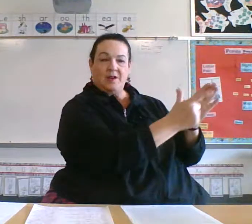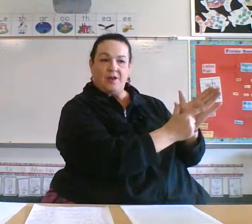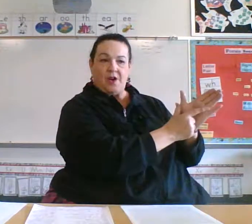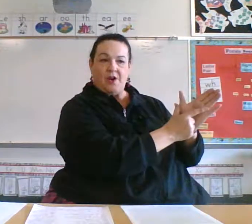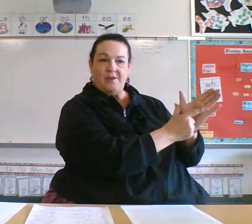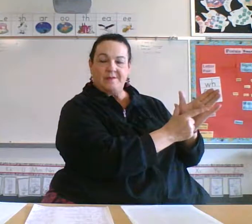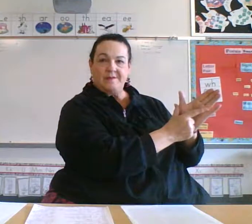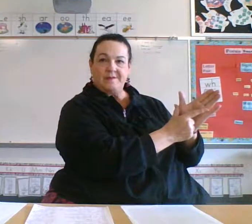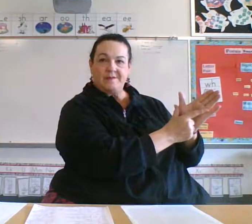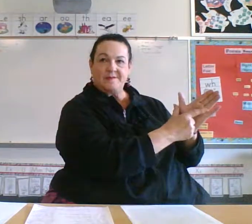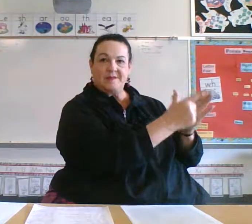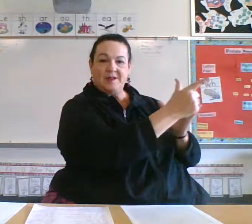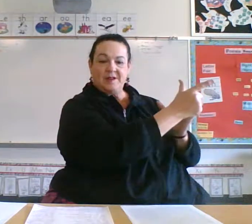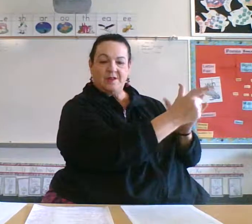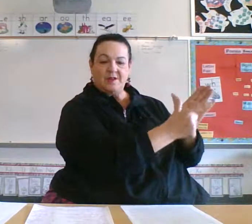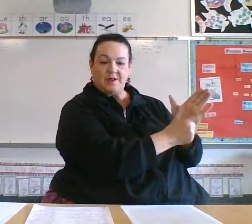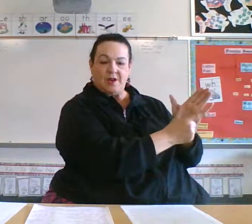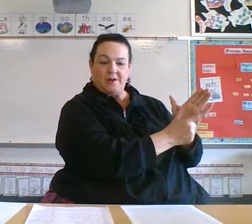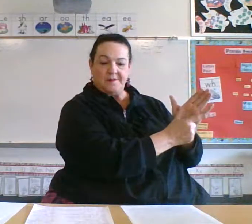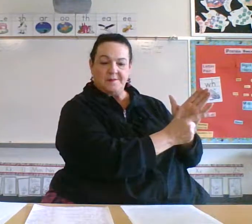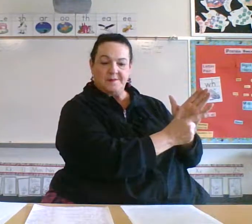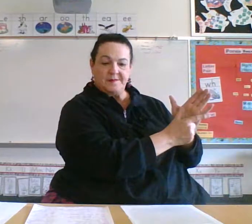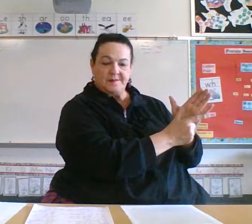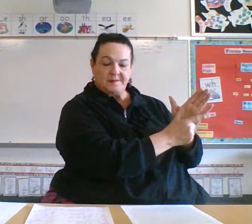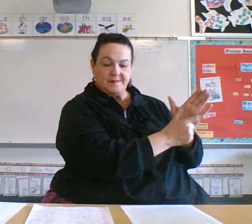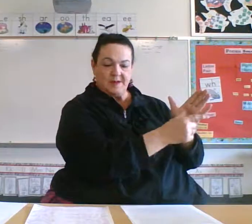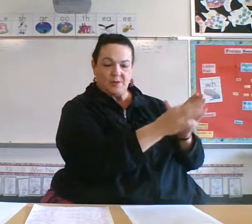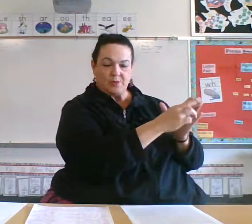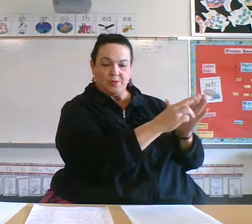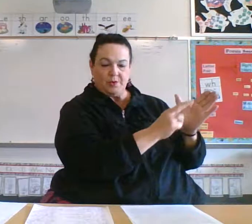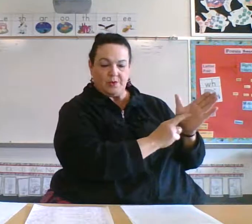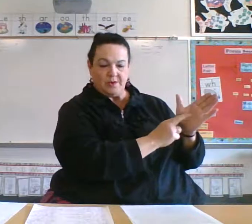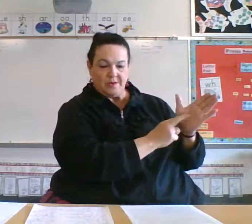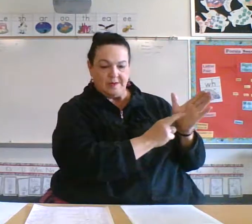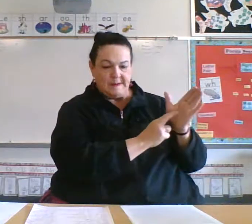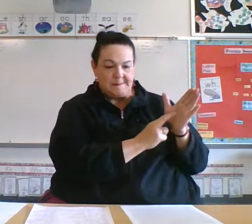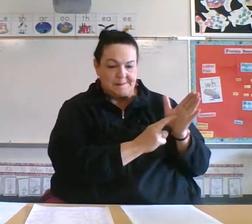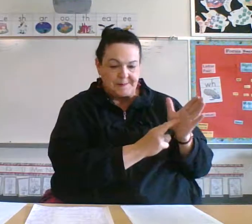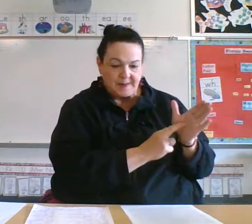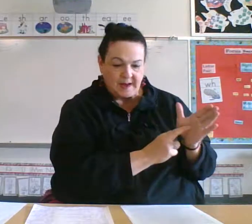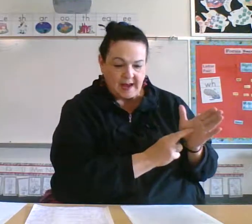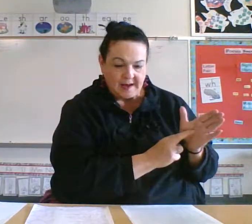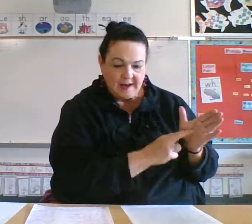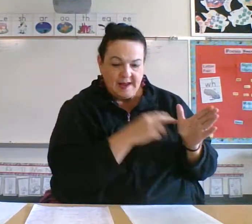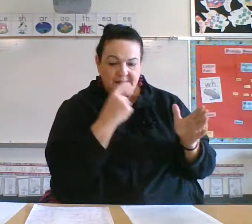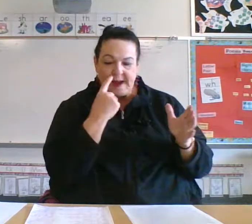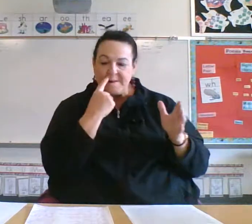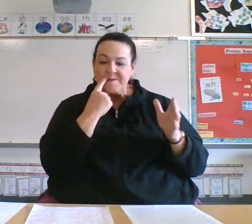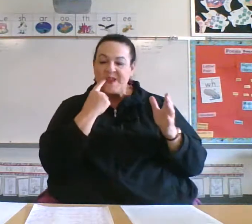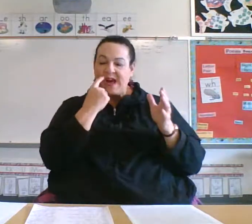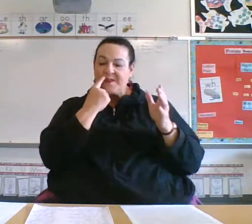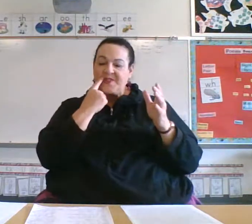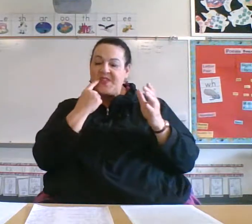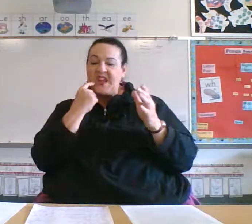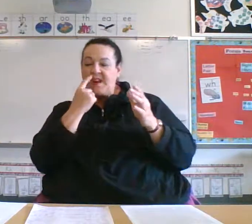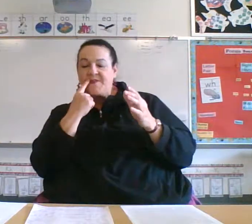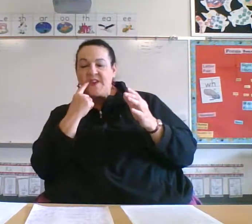Law. Law. Rule. Okay. Now, a thief